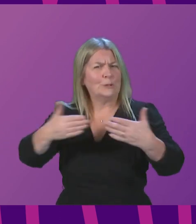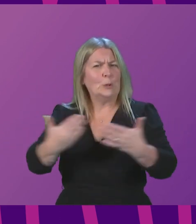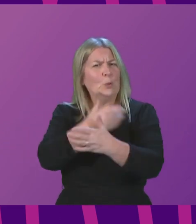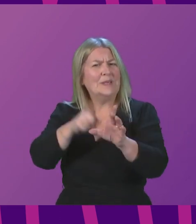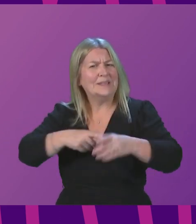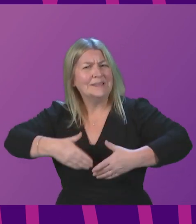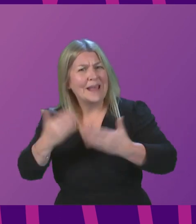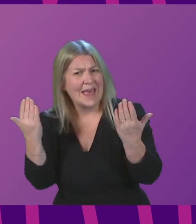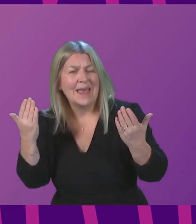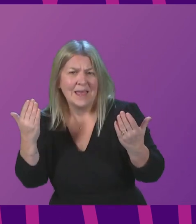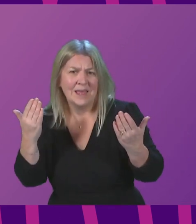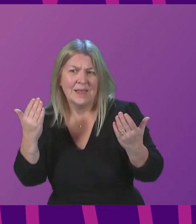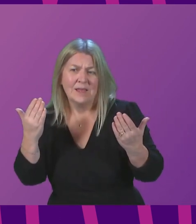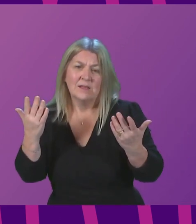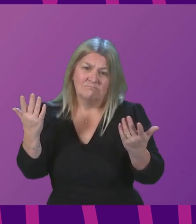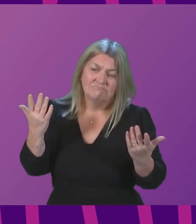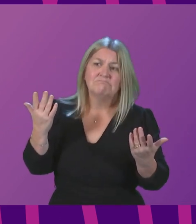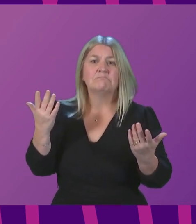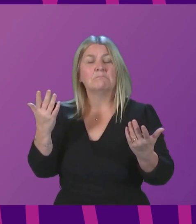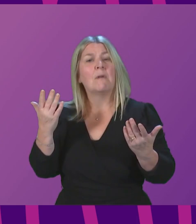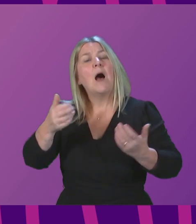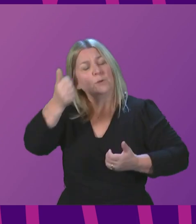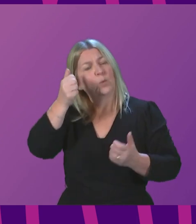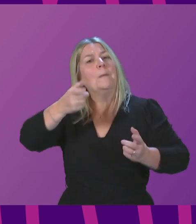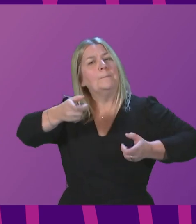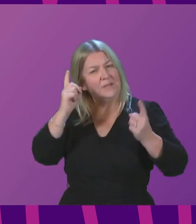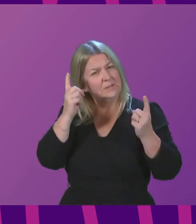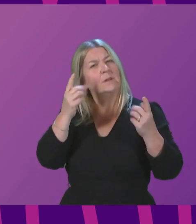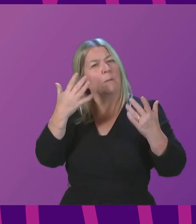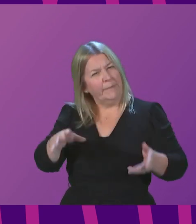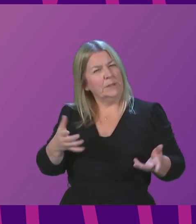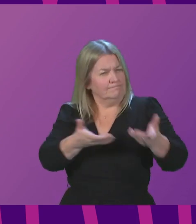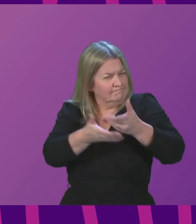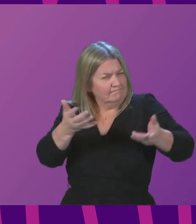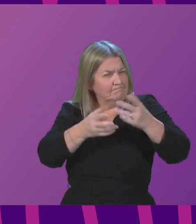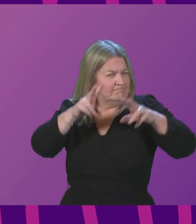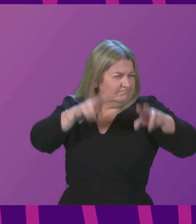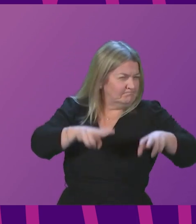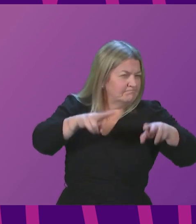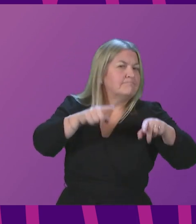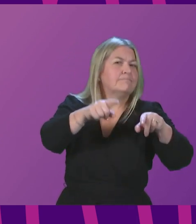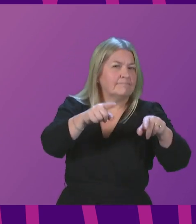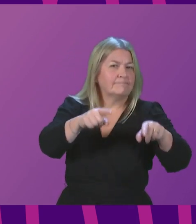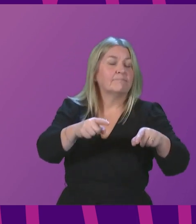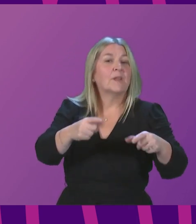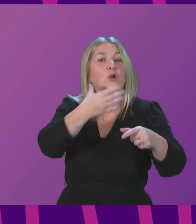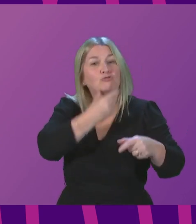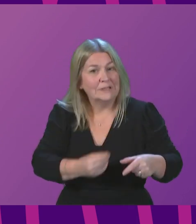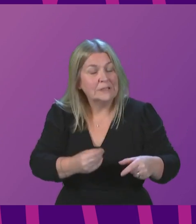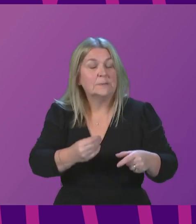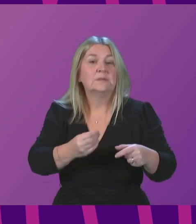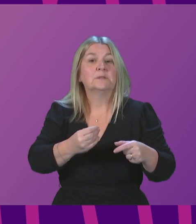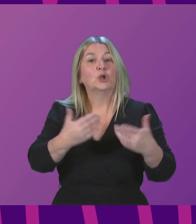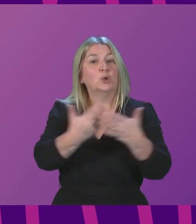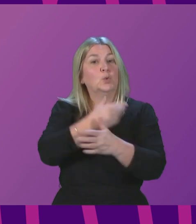We have looked very carefully at this, and the Minister has set out our conclusions to Parliament not that long ago. The Christmas and New Year's Day Trading Act